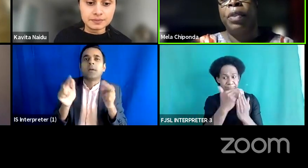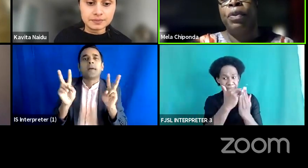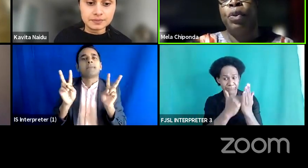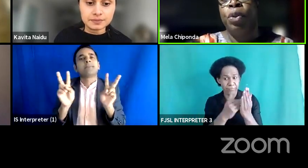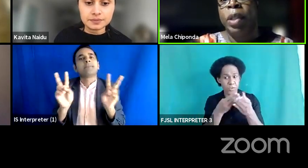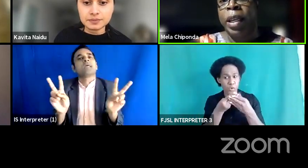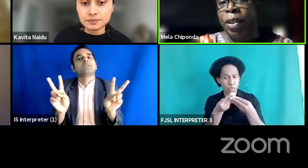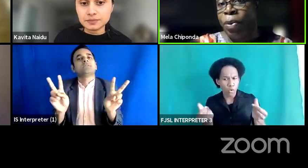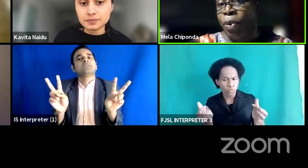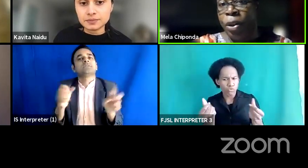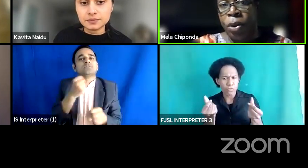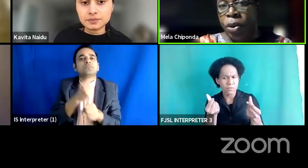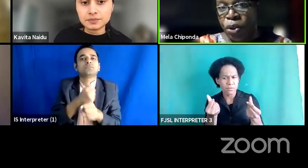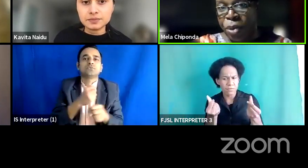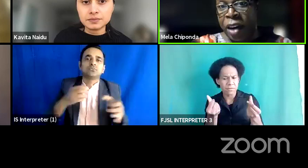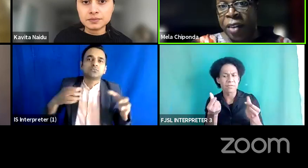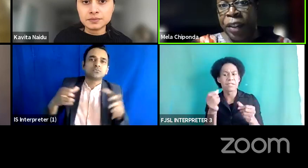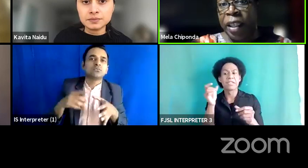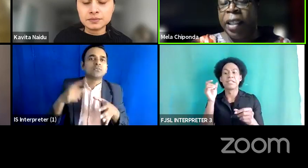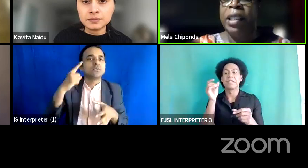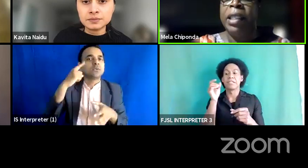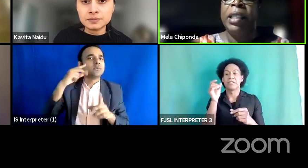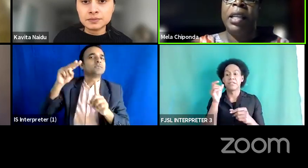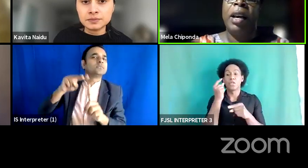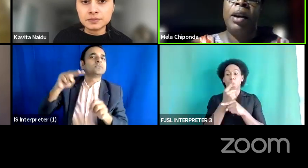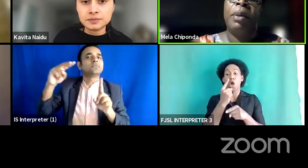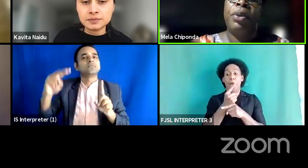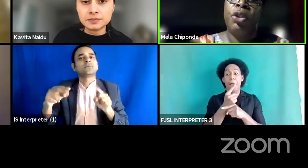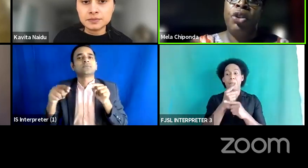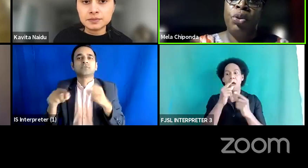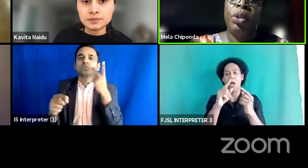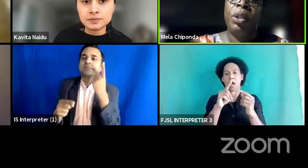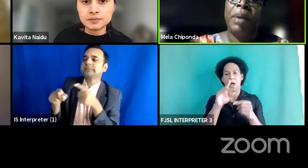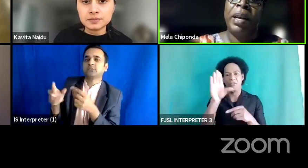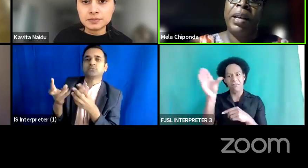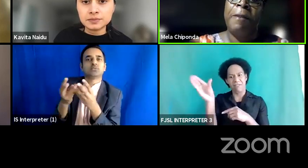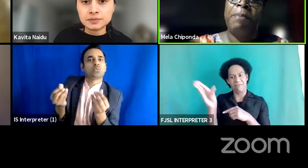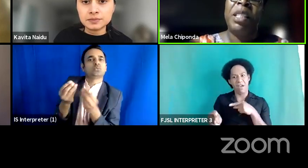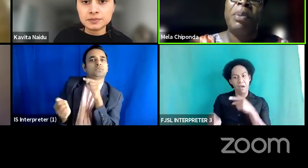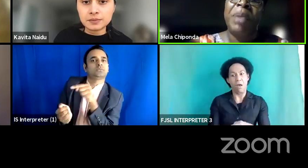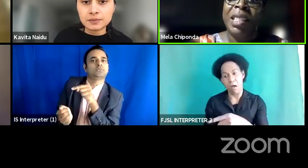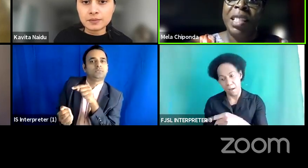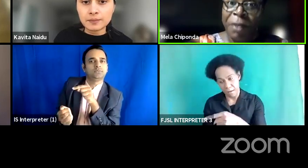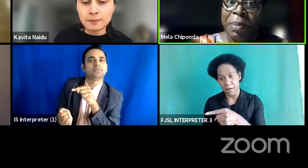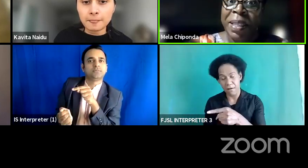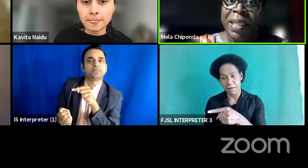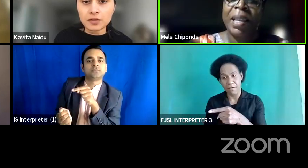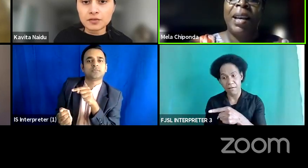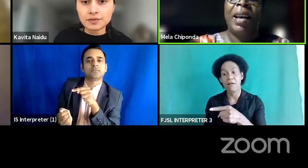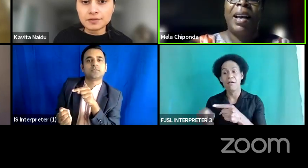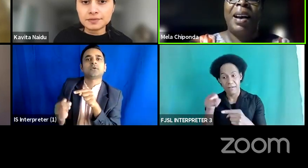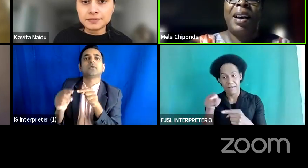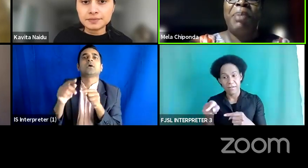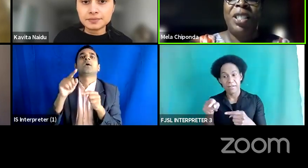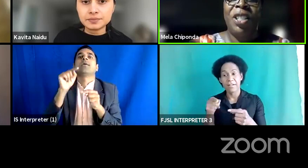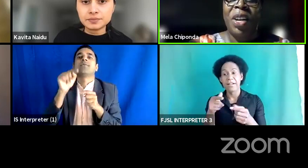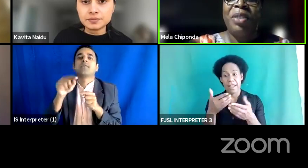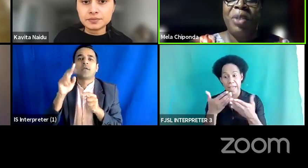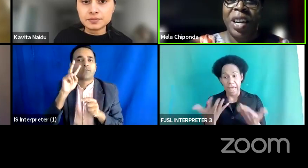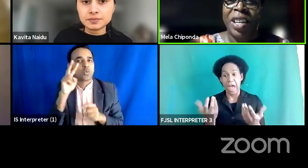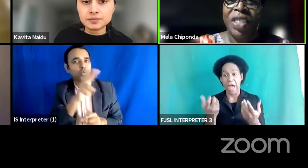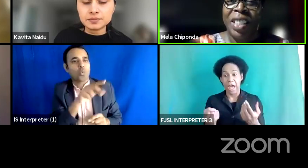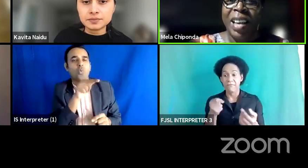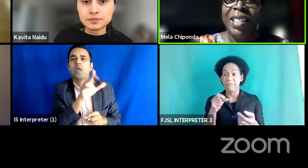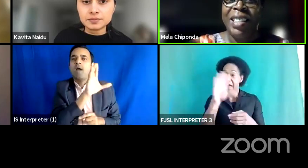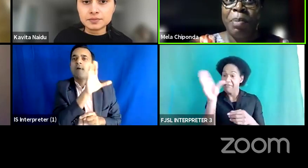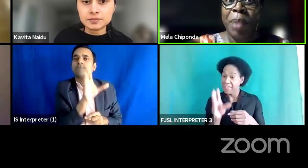because a lot of the food that we consume in Africa, it is produced by subsistence farmers,